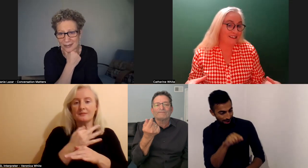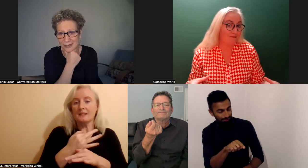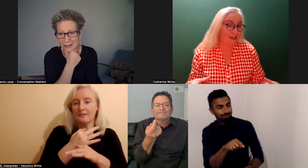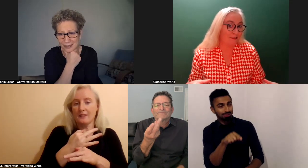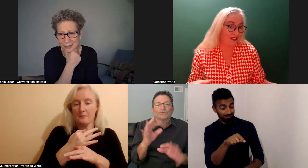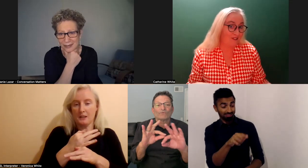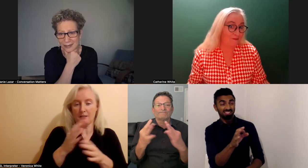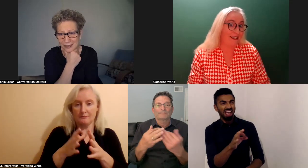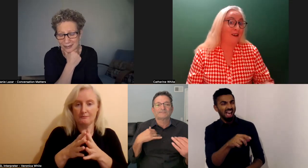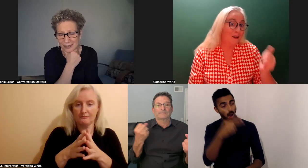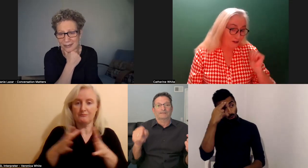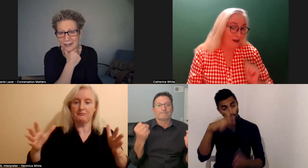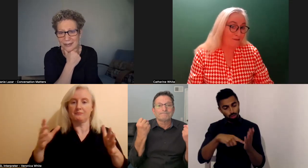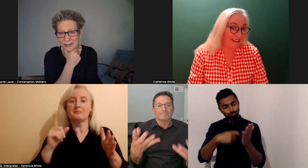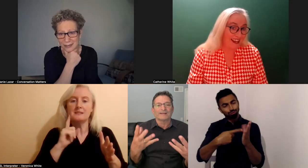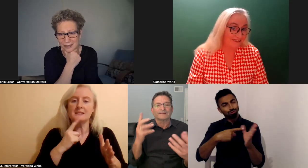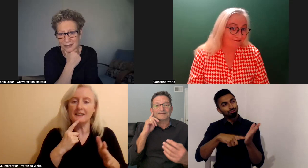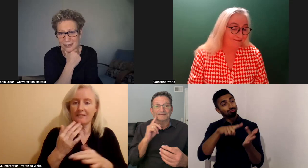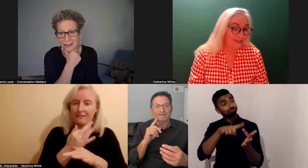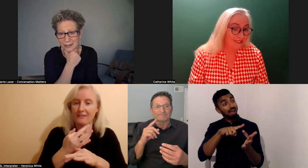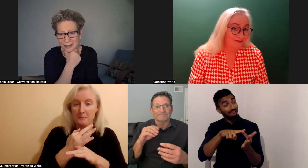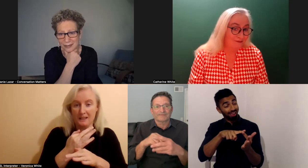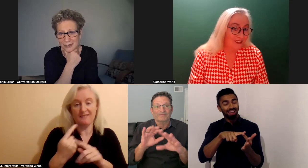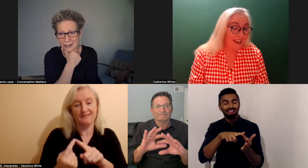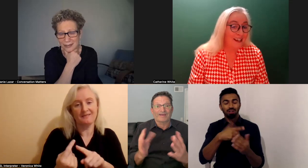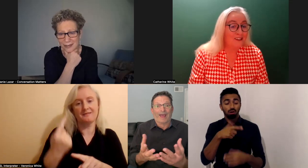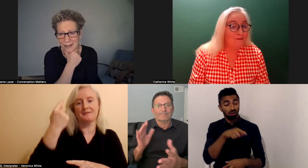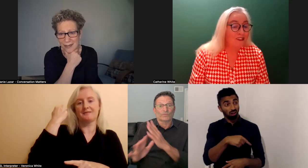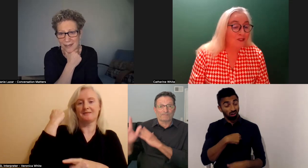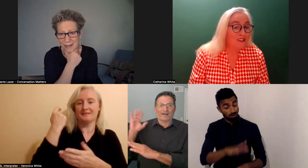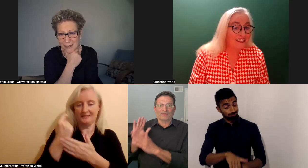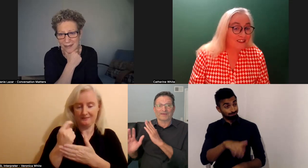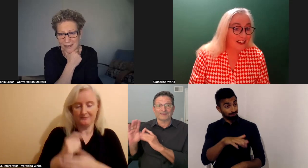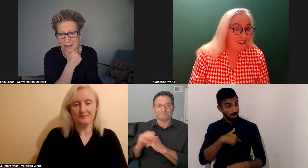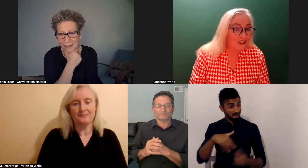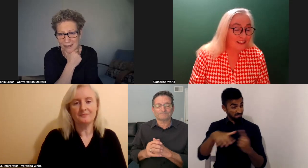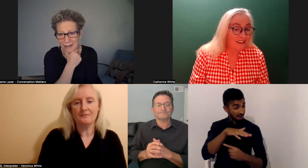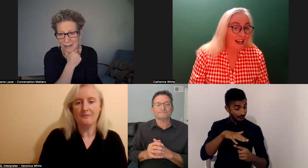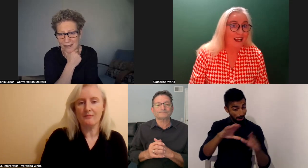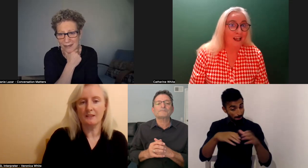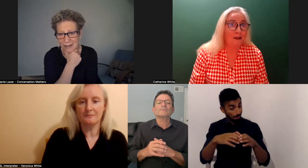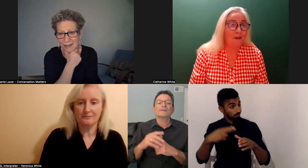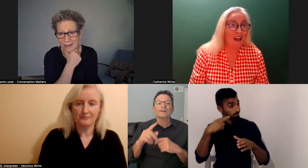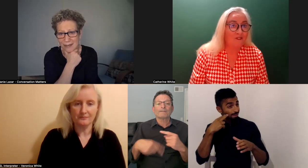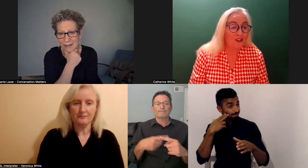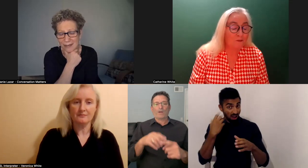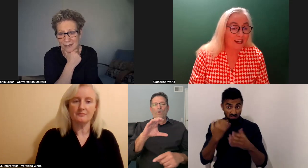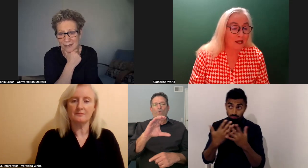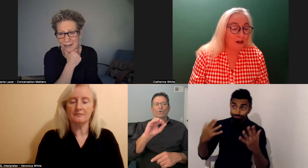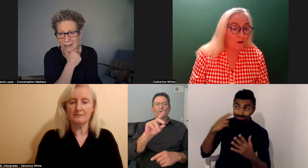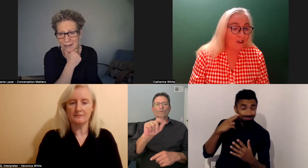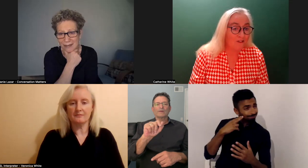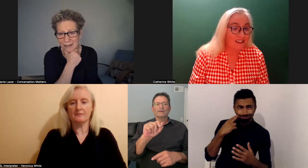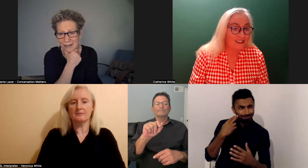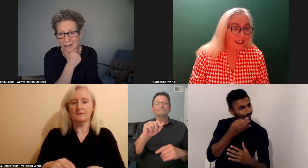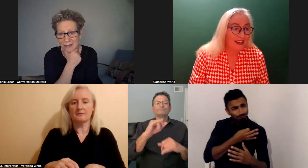that many deaf people in the family way back then. In terms of Coda International, I first